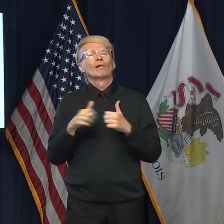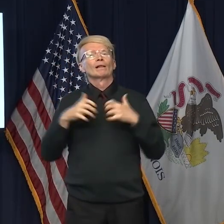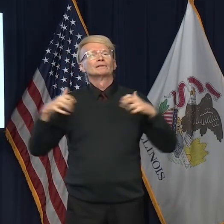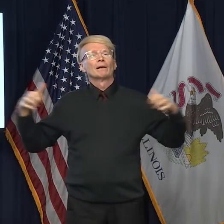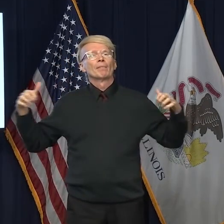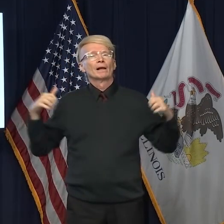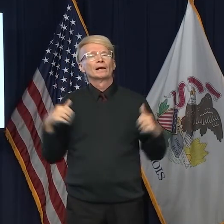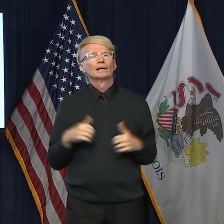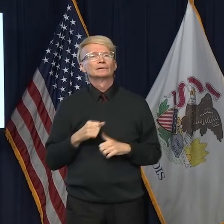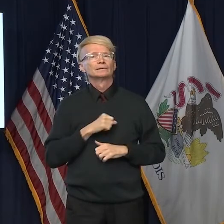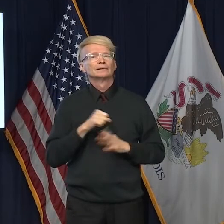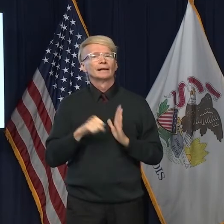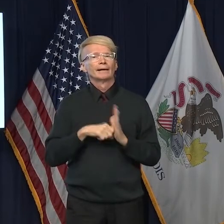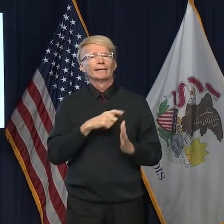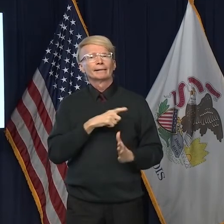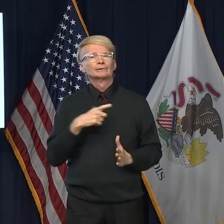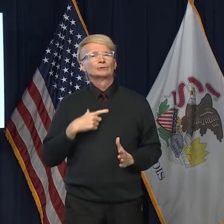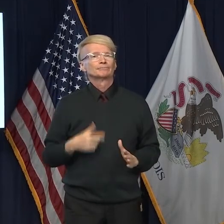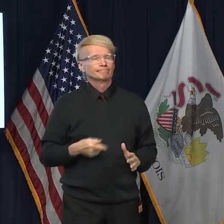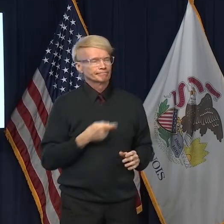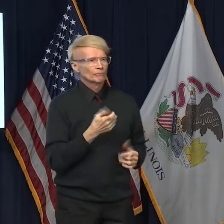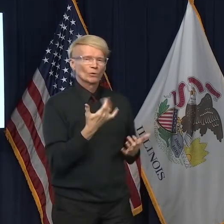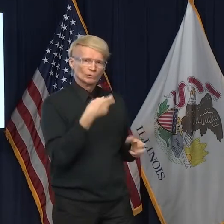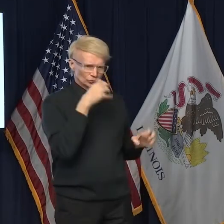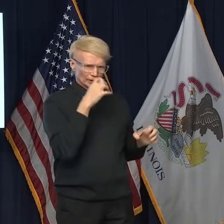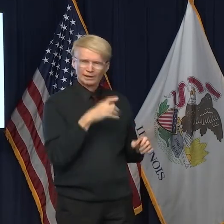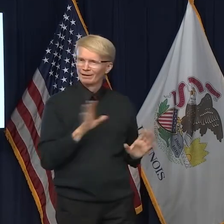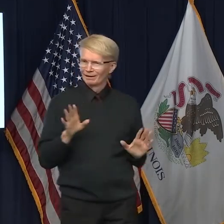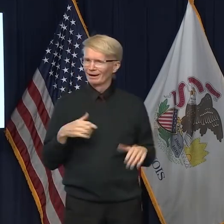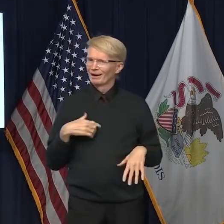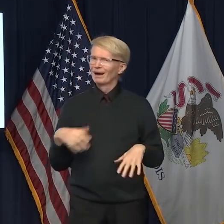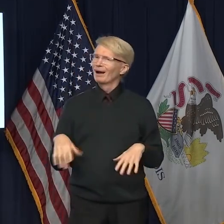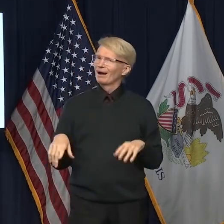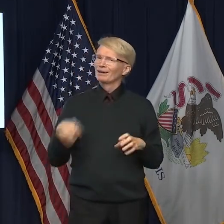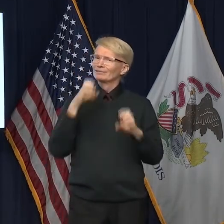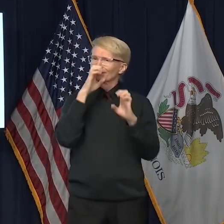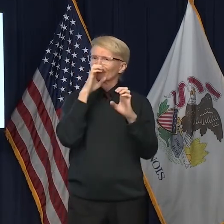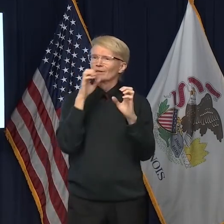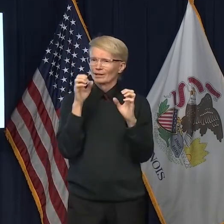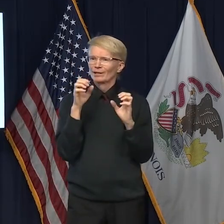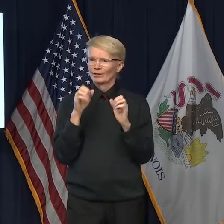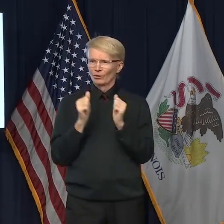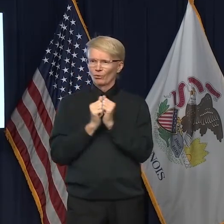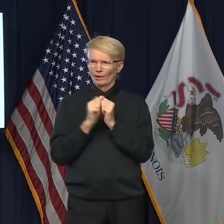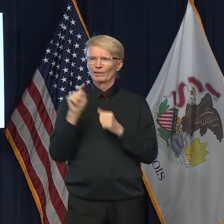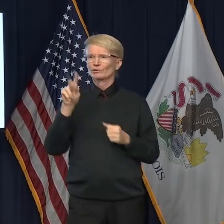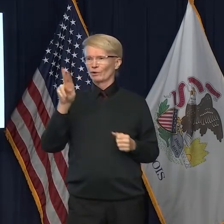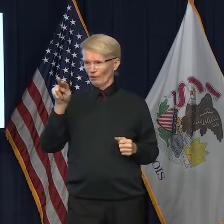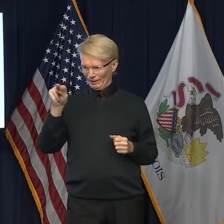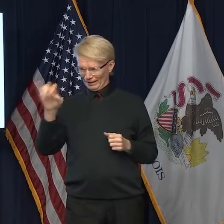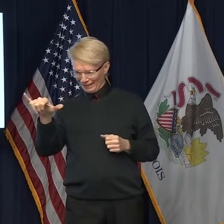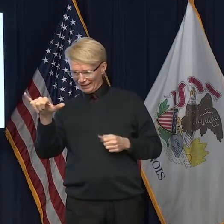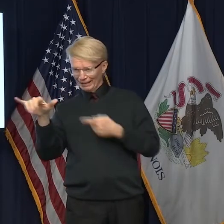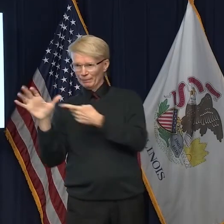Toomey? No, I took a hard line with both. At least, I'll tell you what the difference is, by the way.